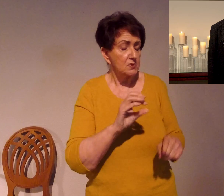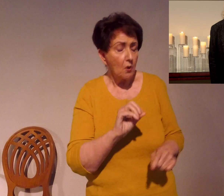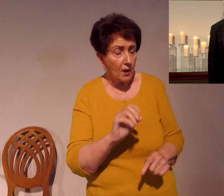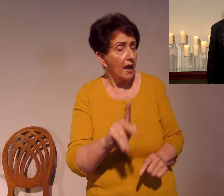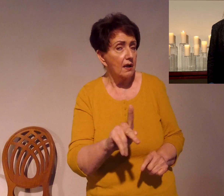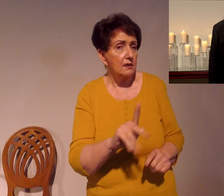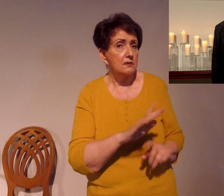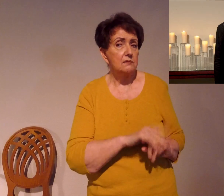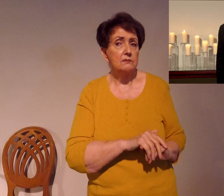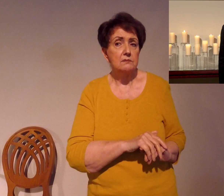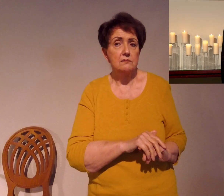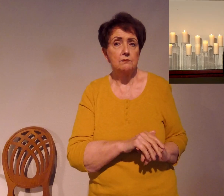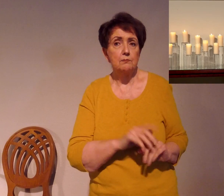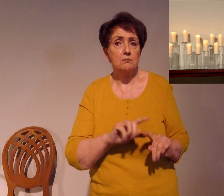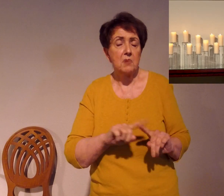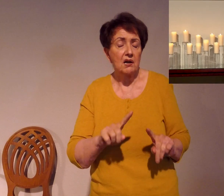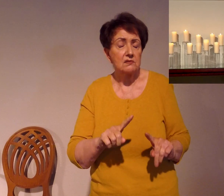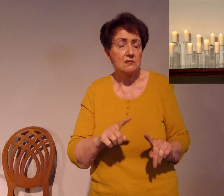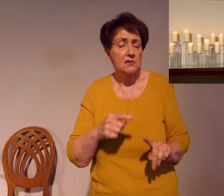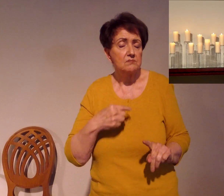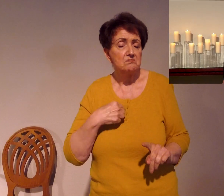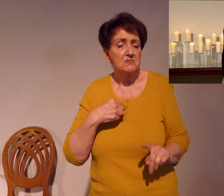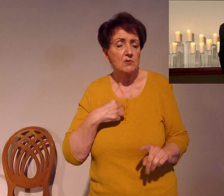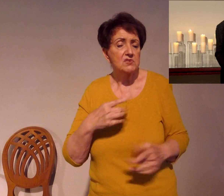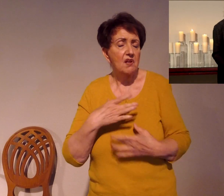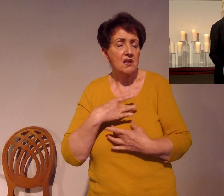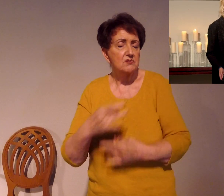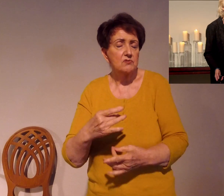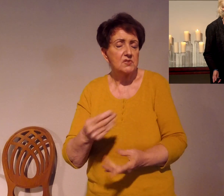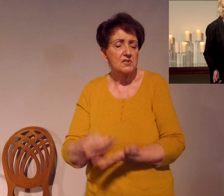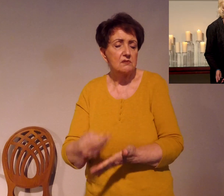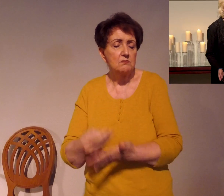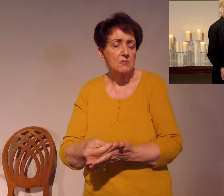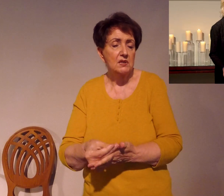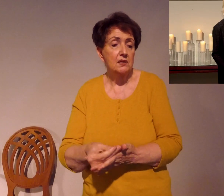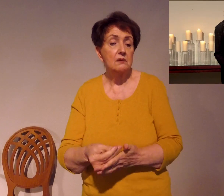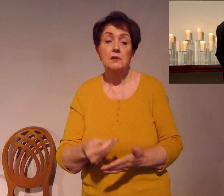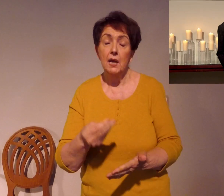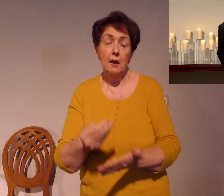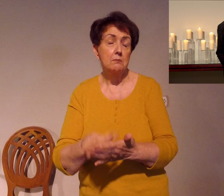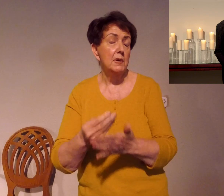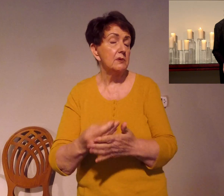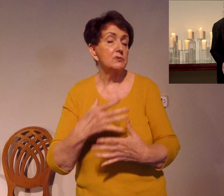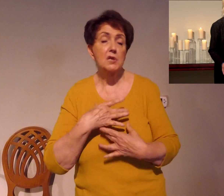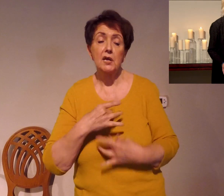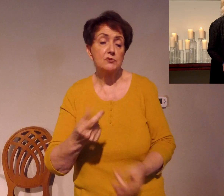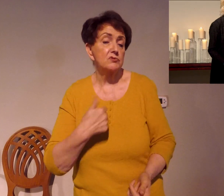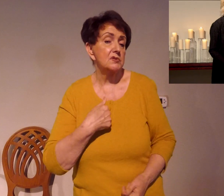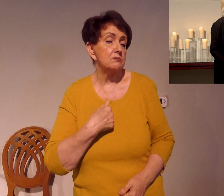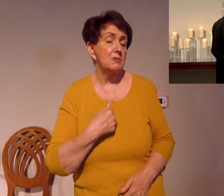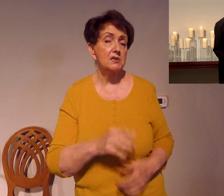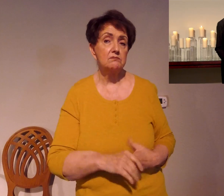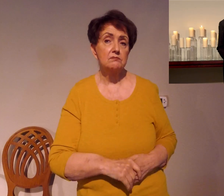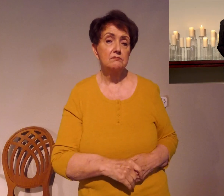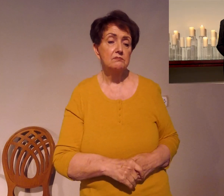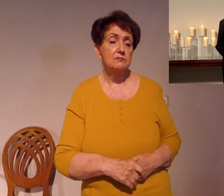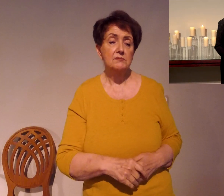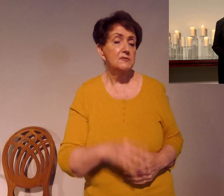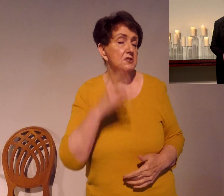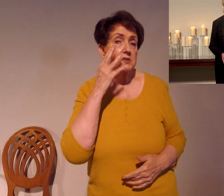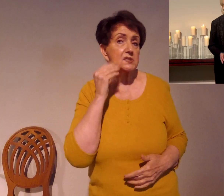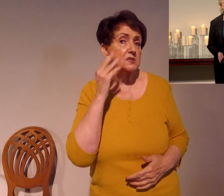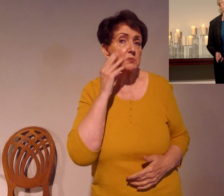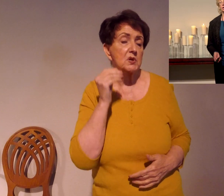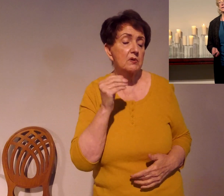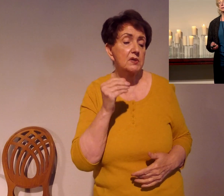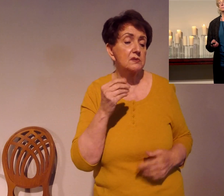okay. But I was not interested in money, and money was definitely not interested in me. And so I did not experience the